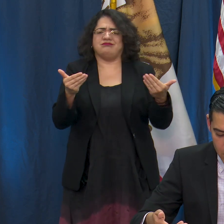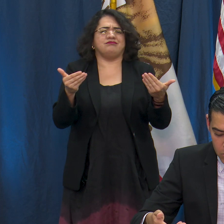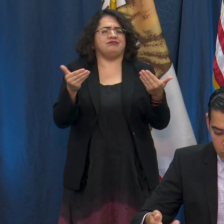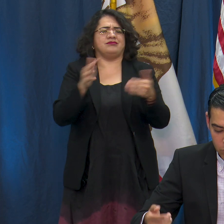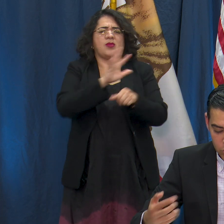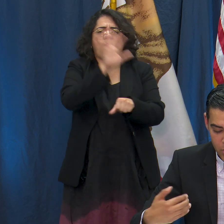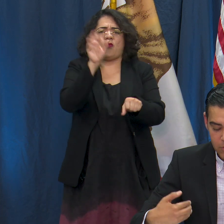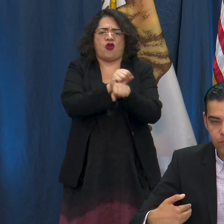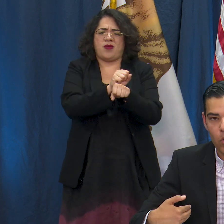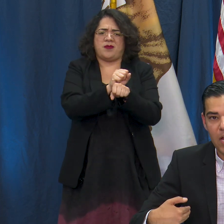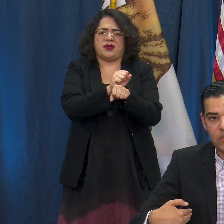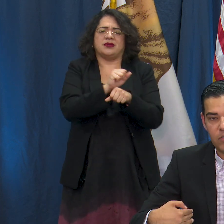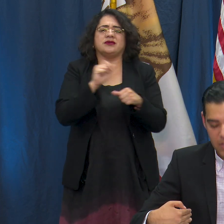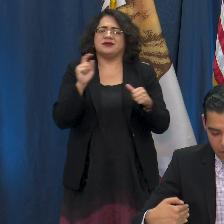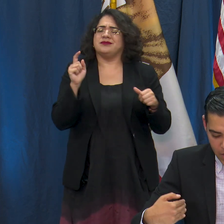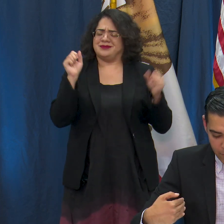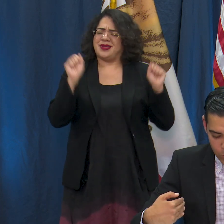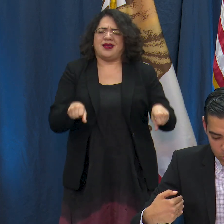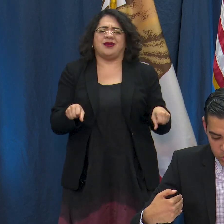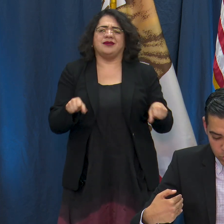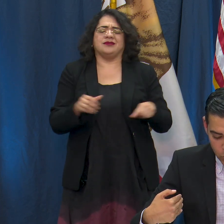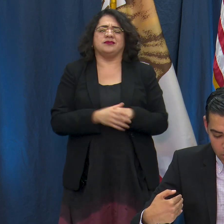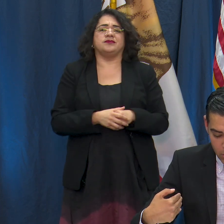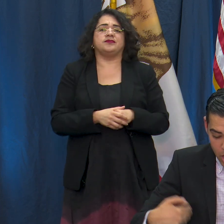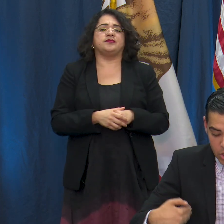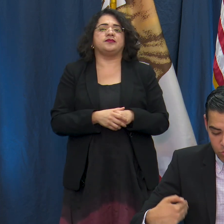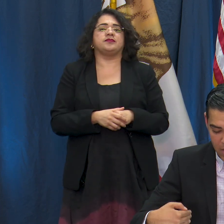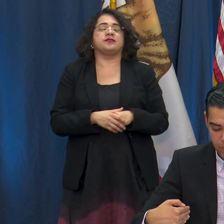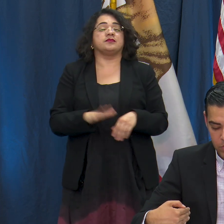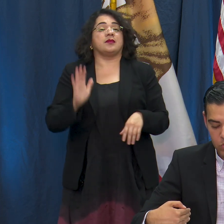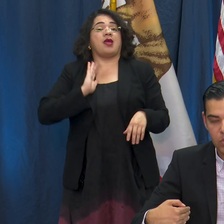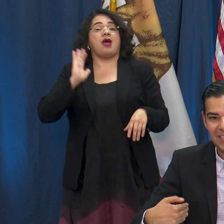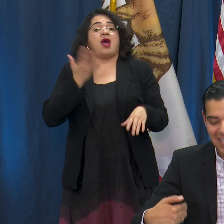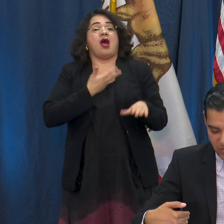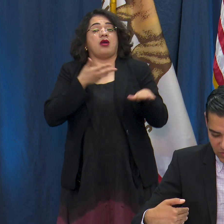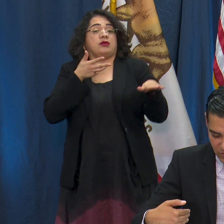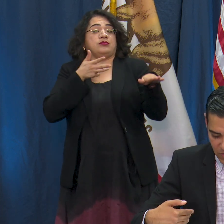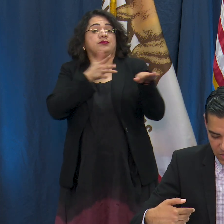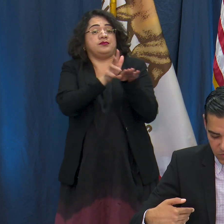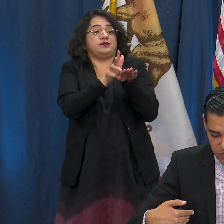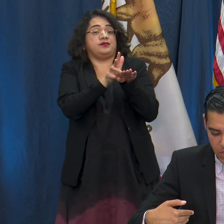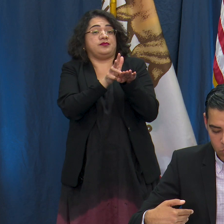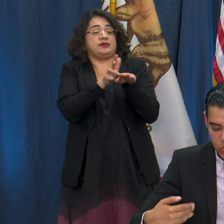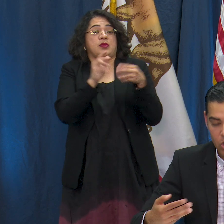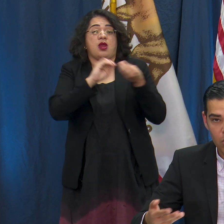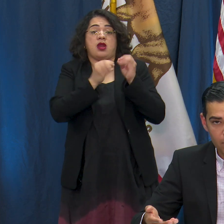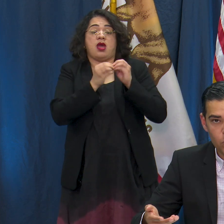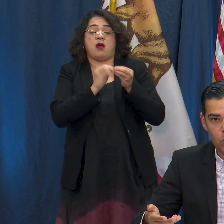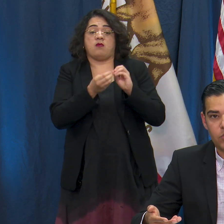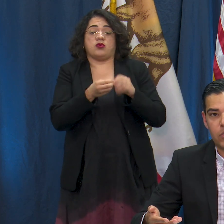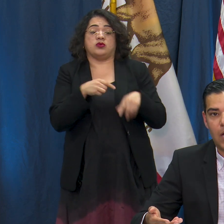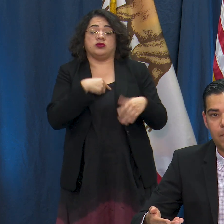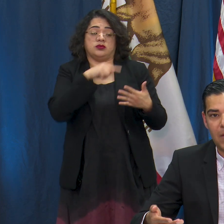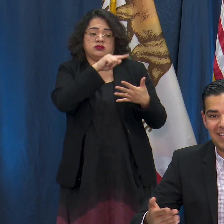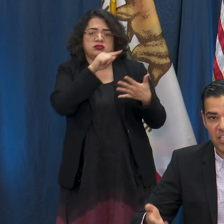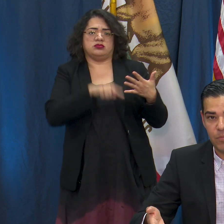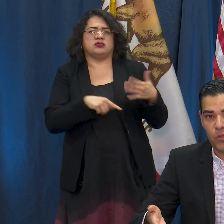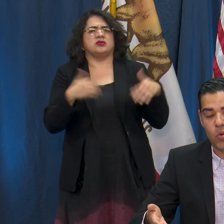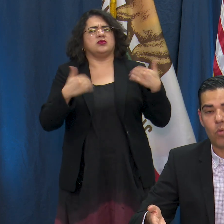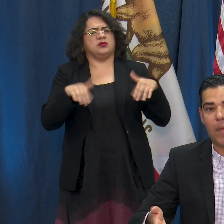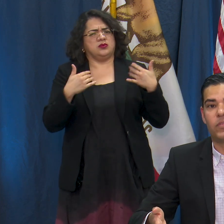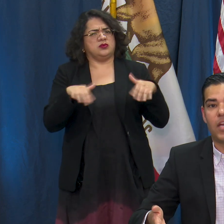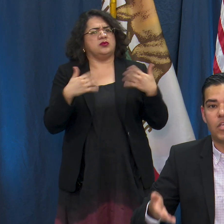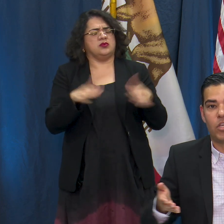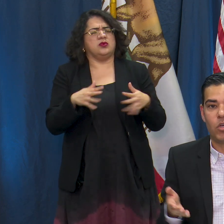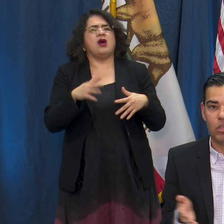online. So just for us, through our drive-through testing sites, which are, of course, accessible